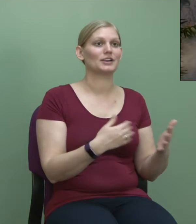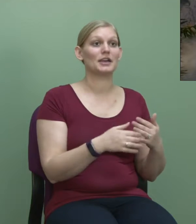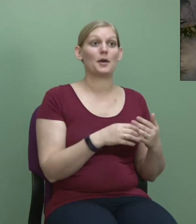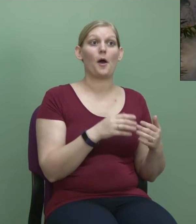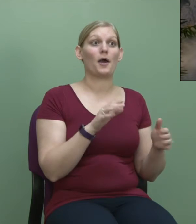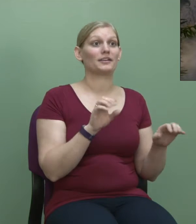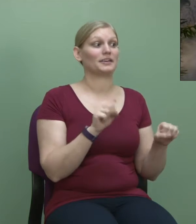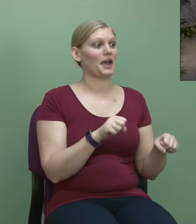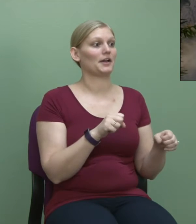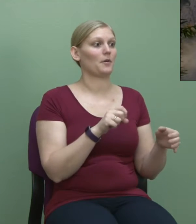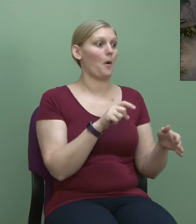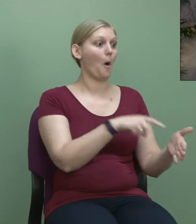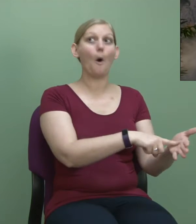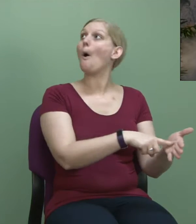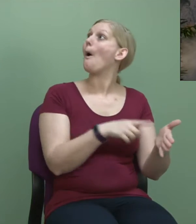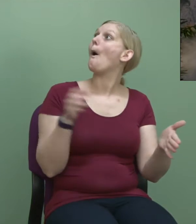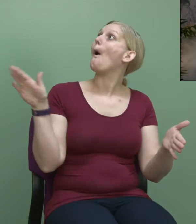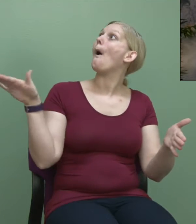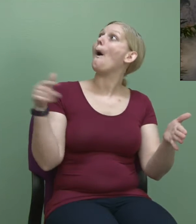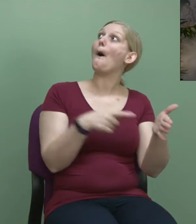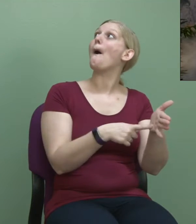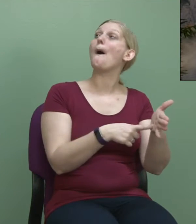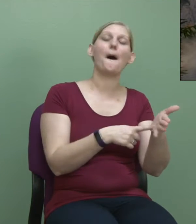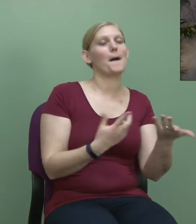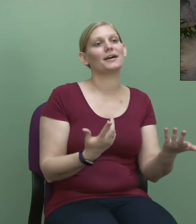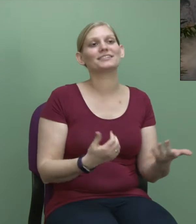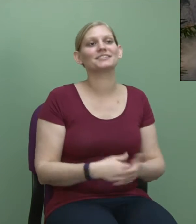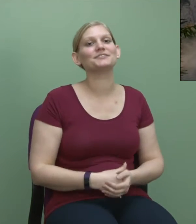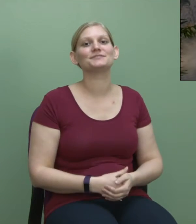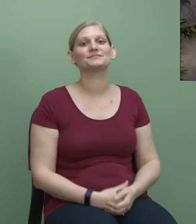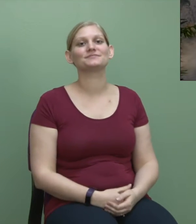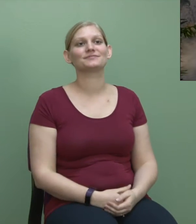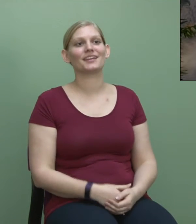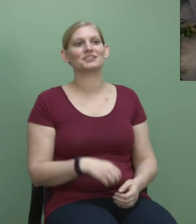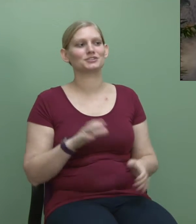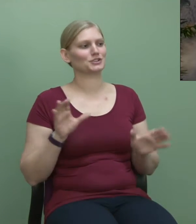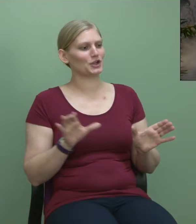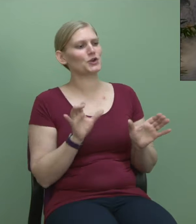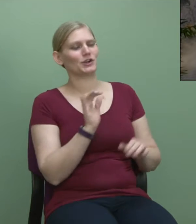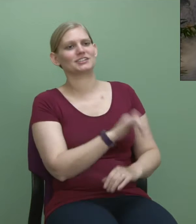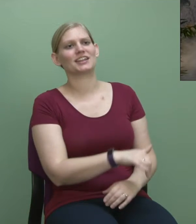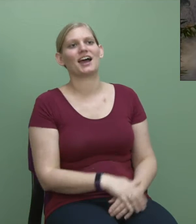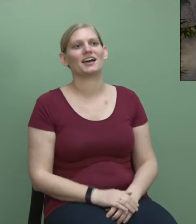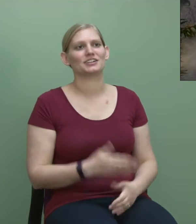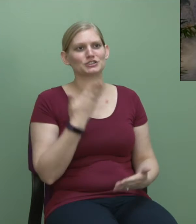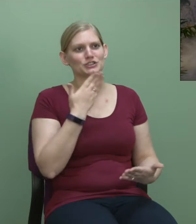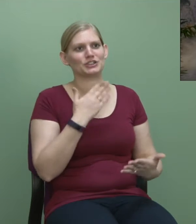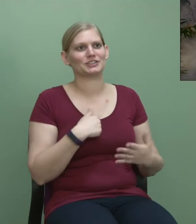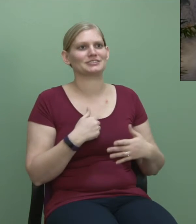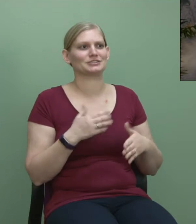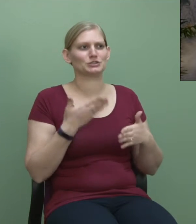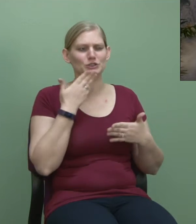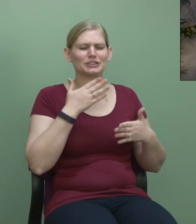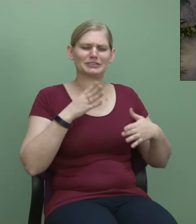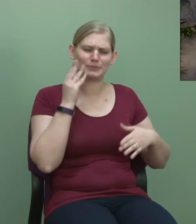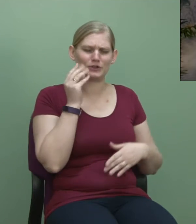see and need to point out things to you, and just encourage that and be positive about the experience with